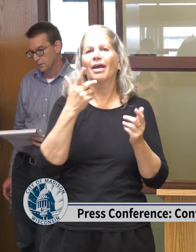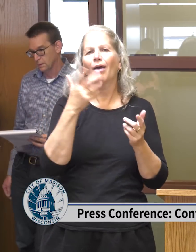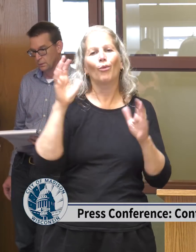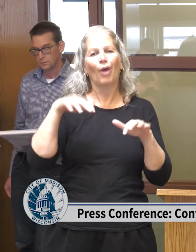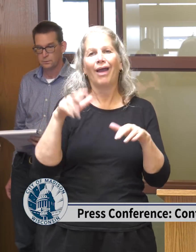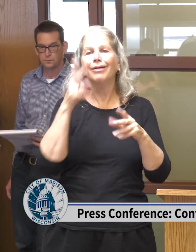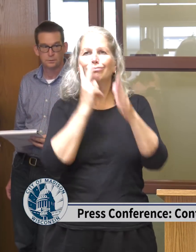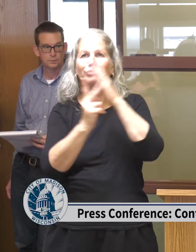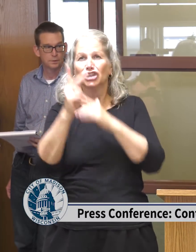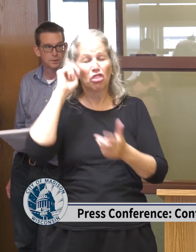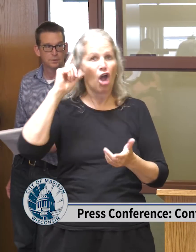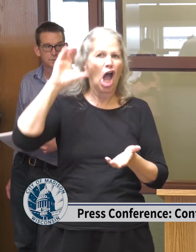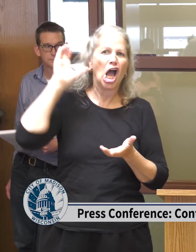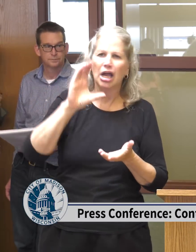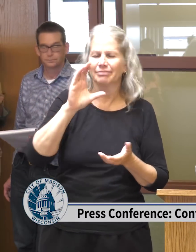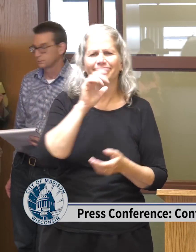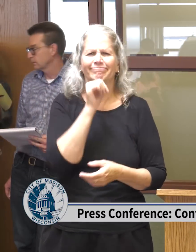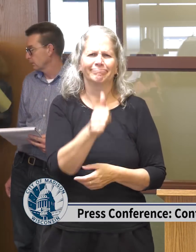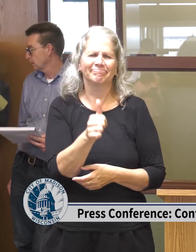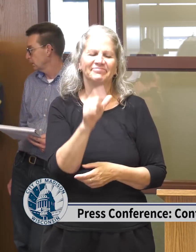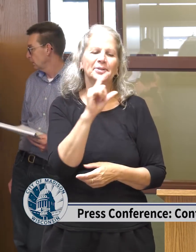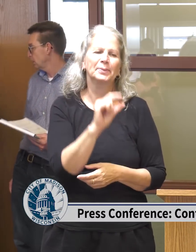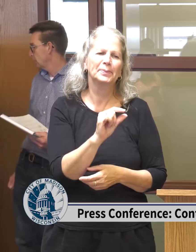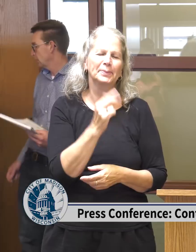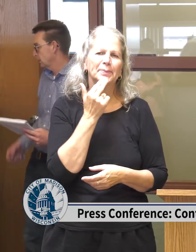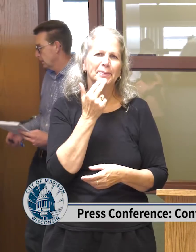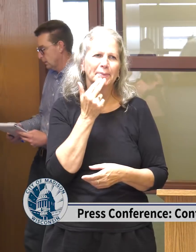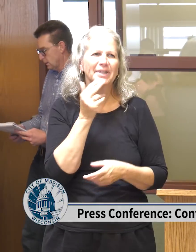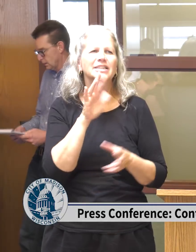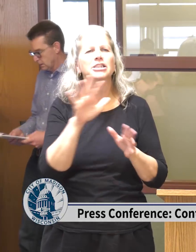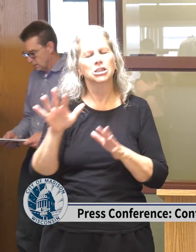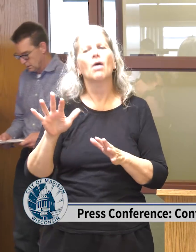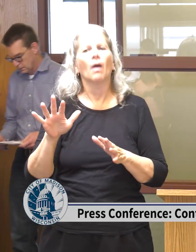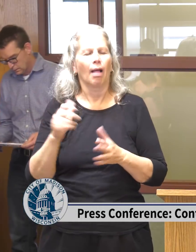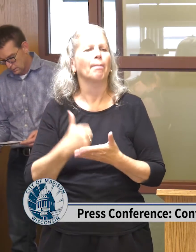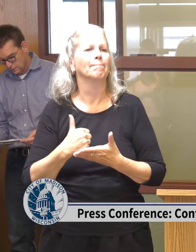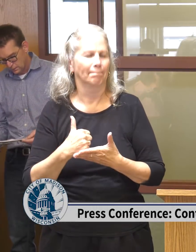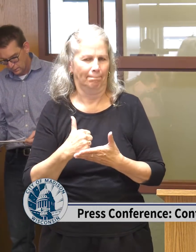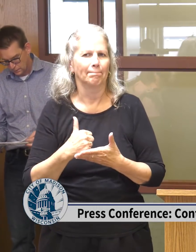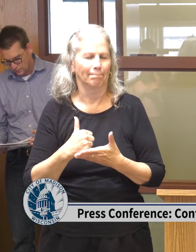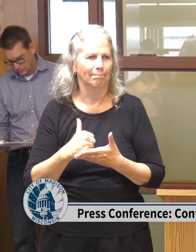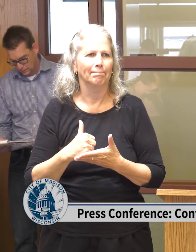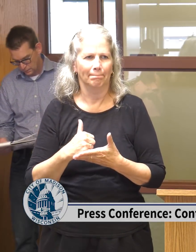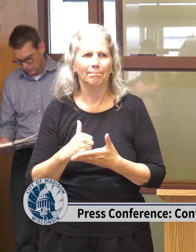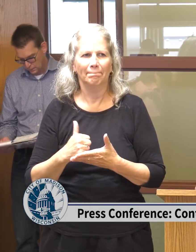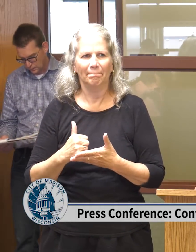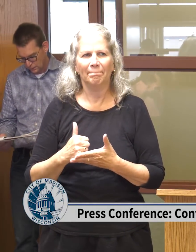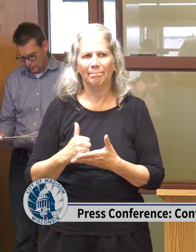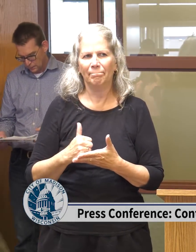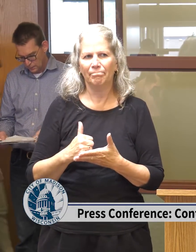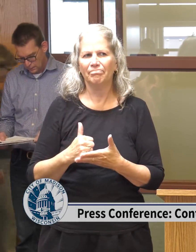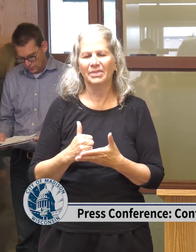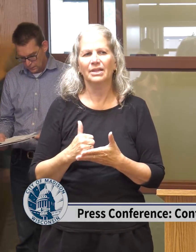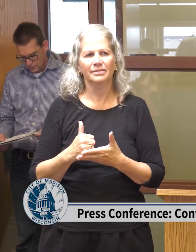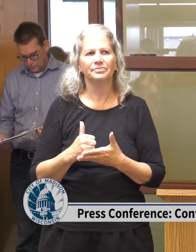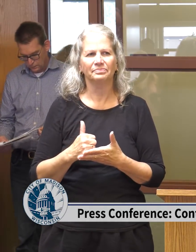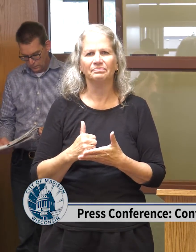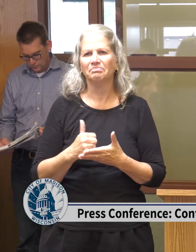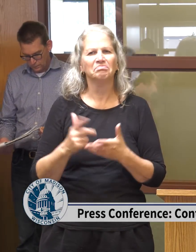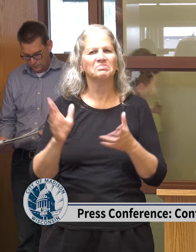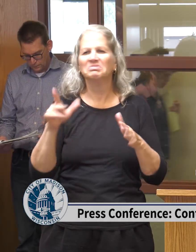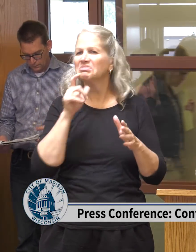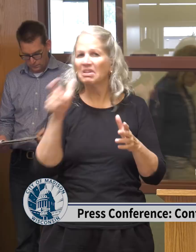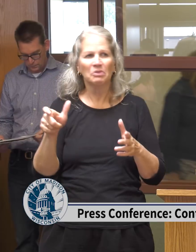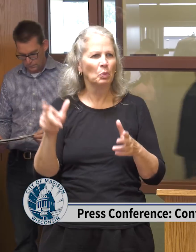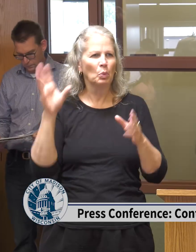those 2 previous rains were fortunately less than anticipated. We don't expect any kind